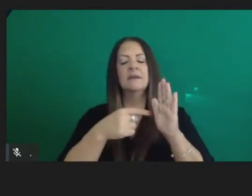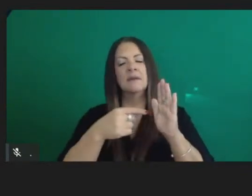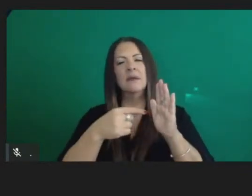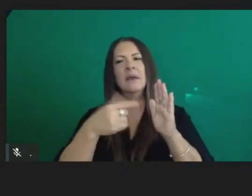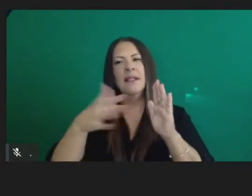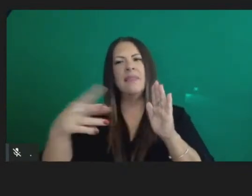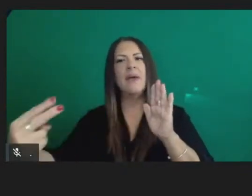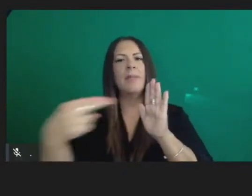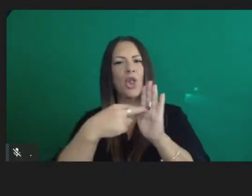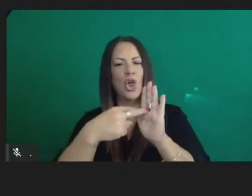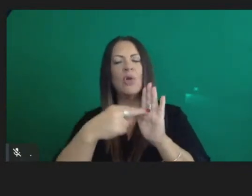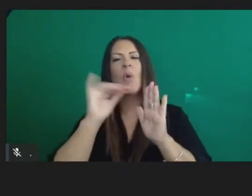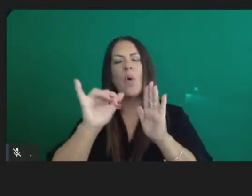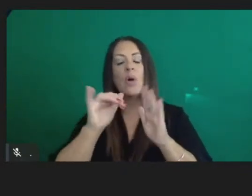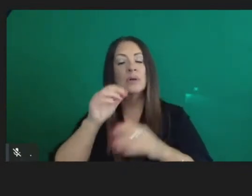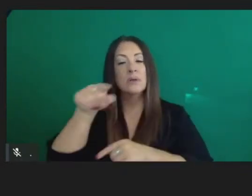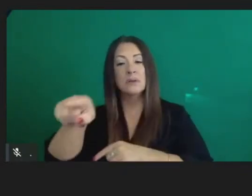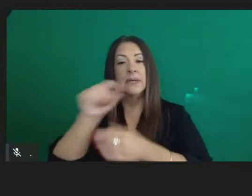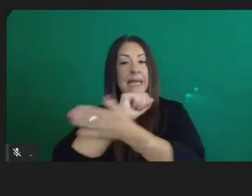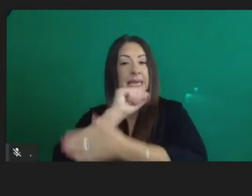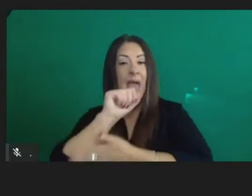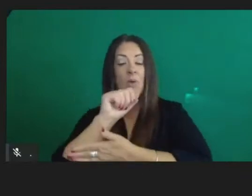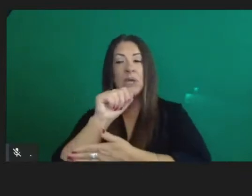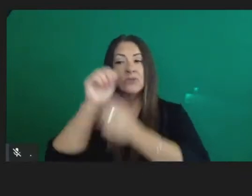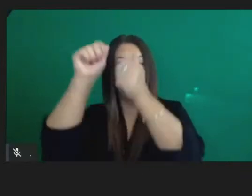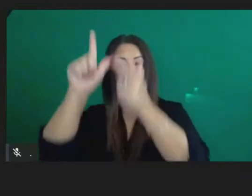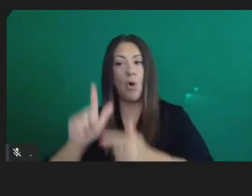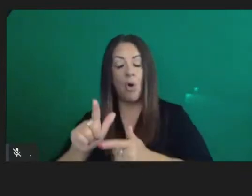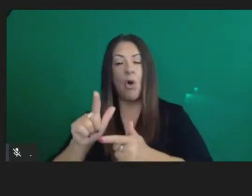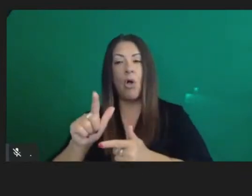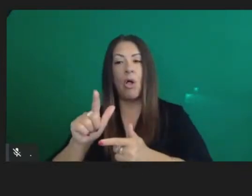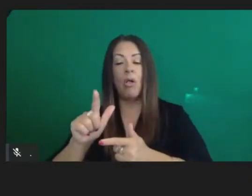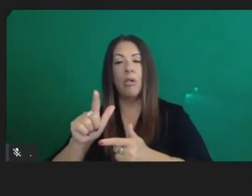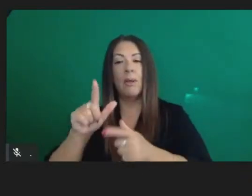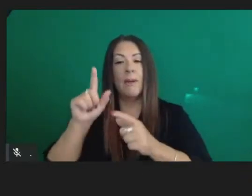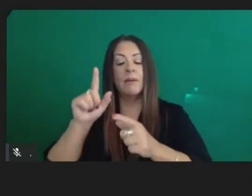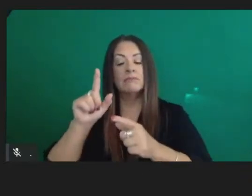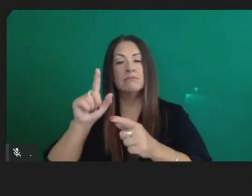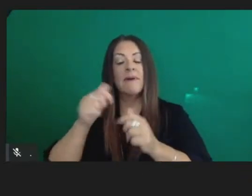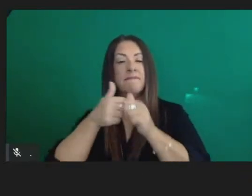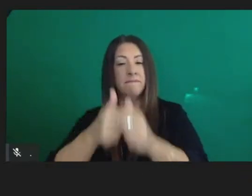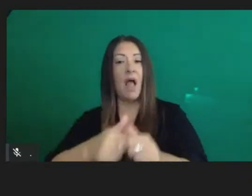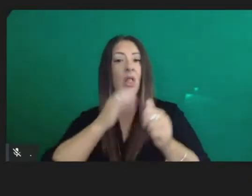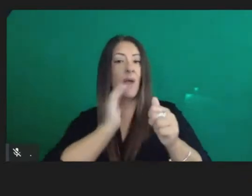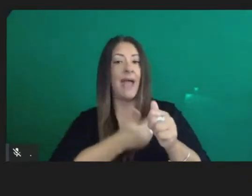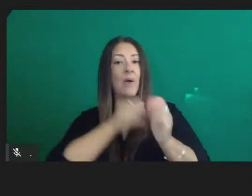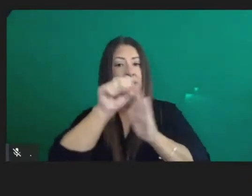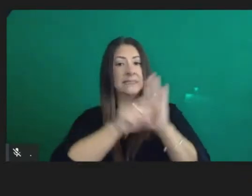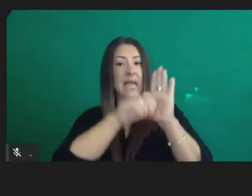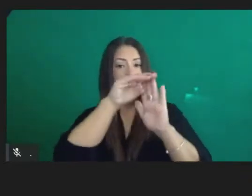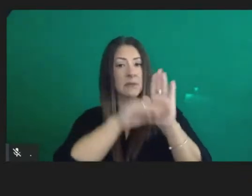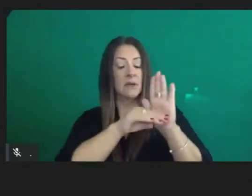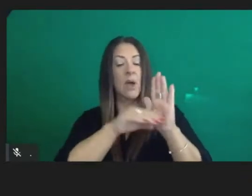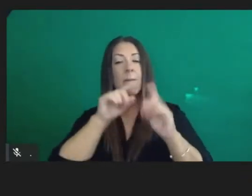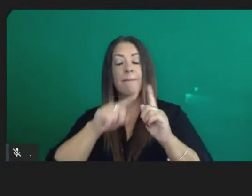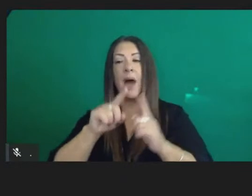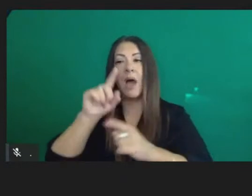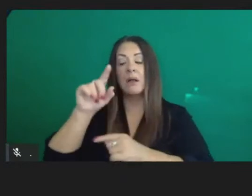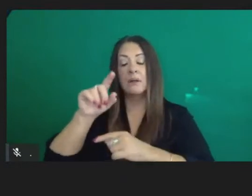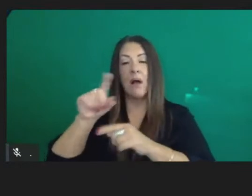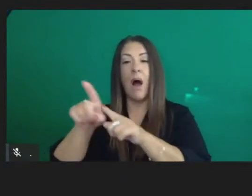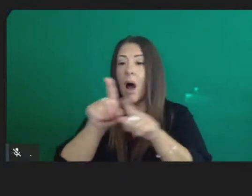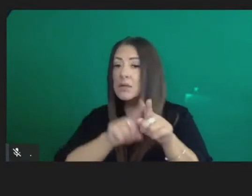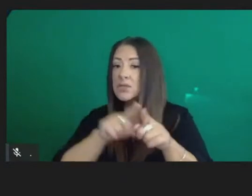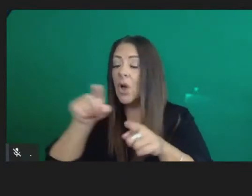more restrictive, but not less restrictive around. So this will have some implication on some counties. And again, these